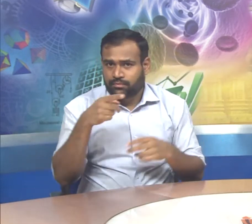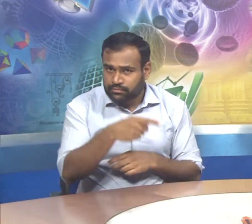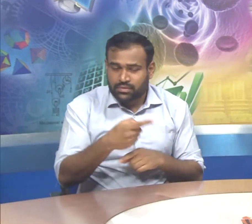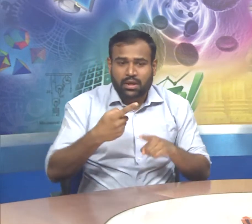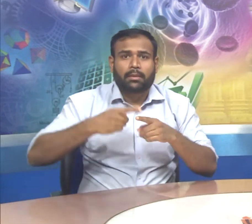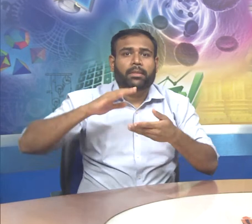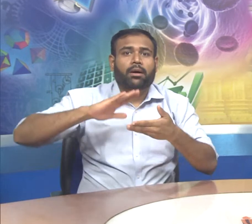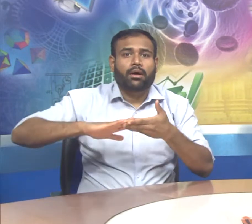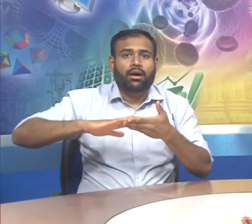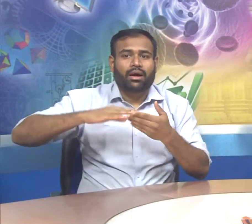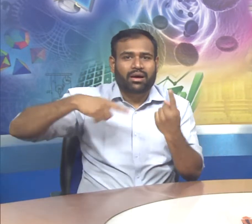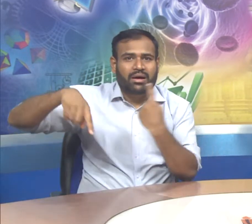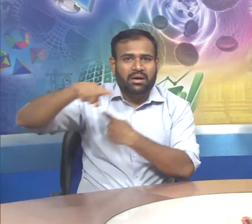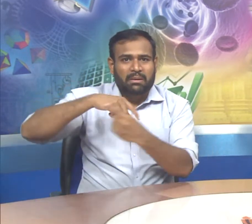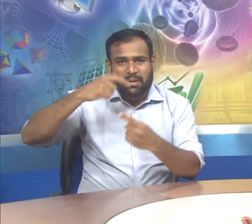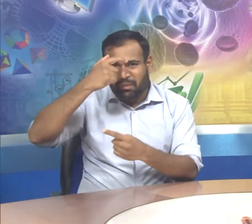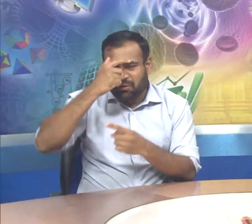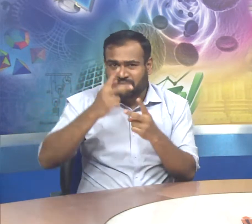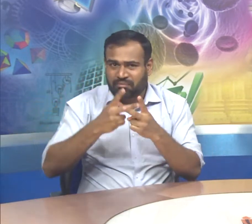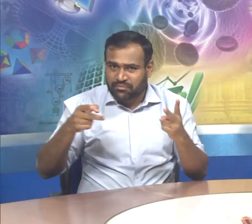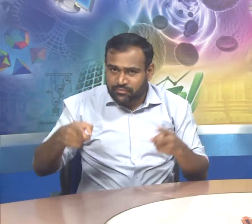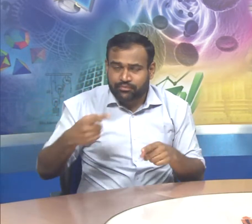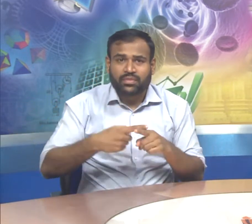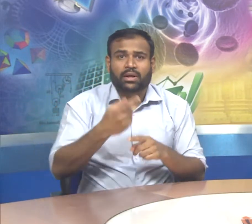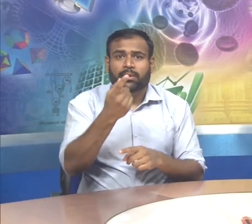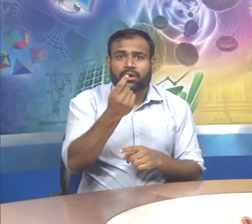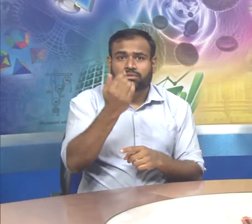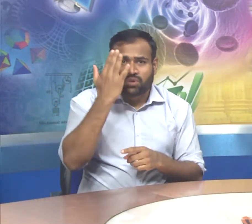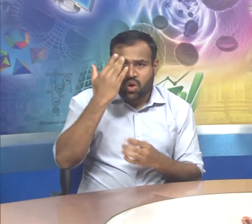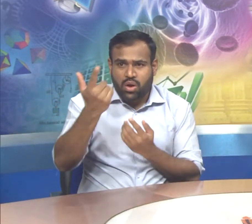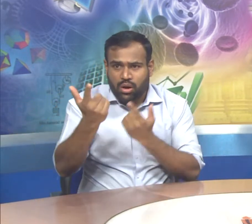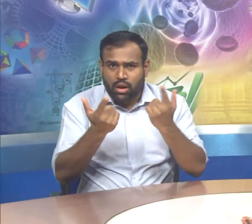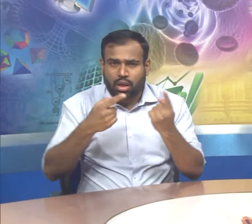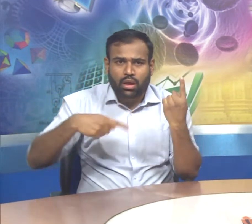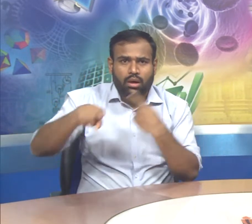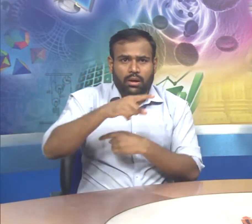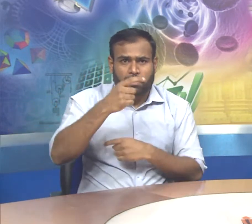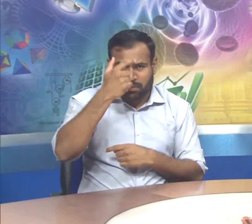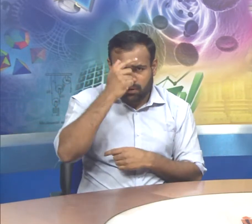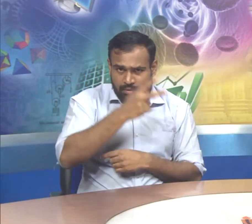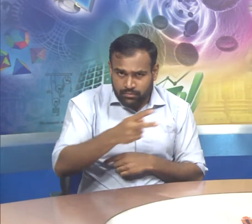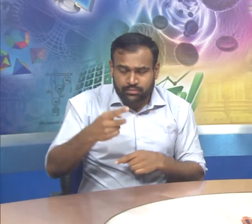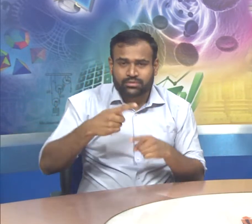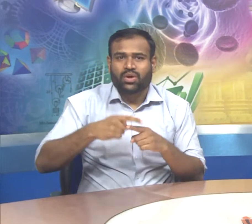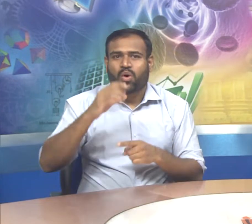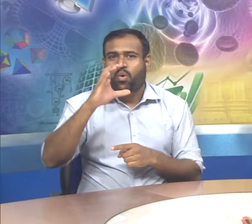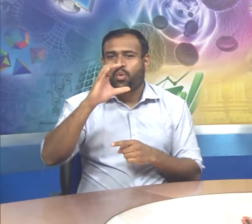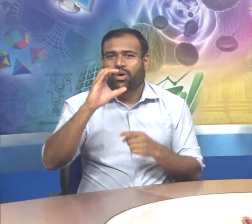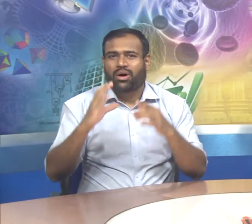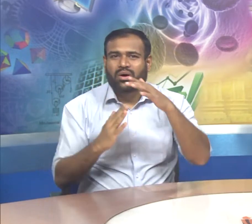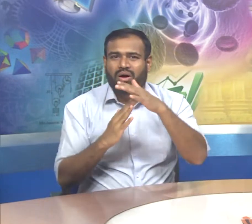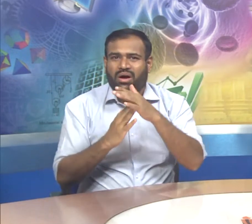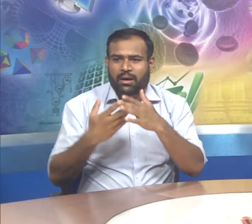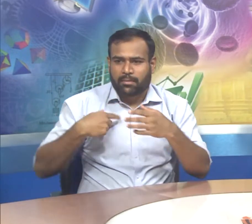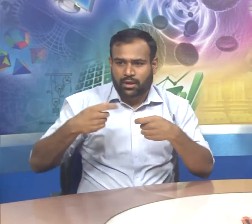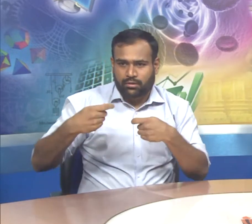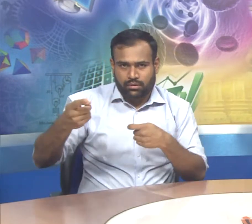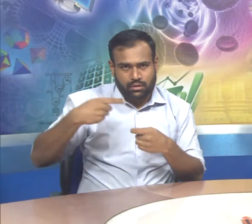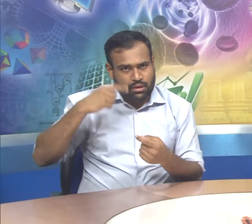marriage, money, contract and service, etc., are called civil